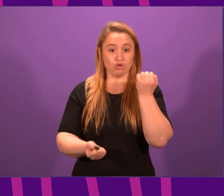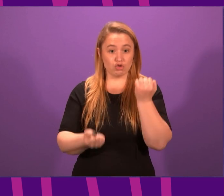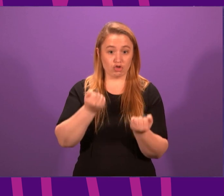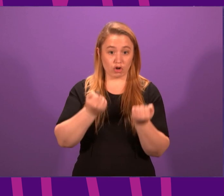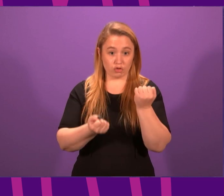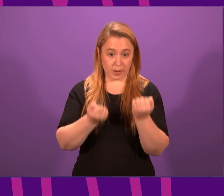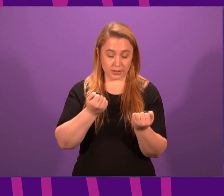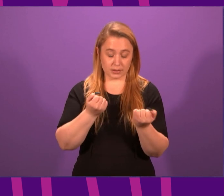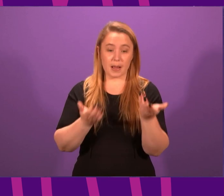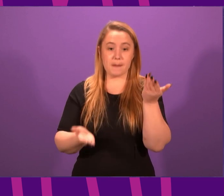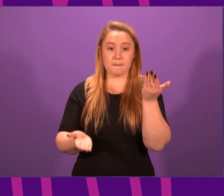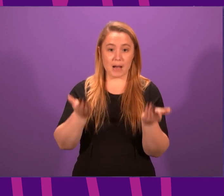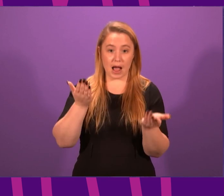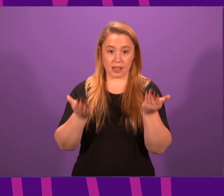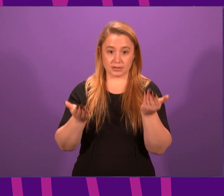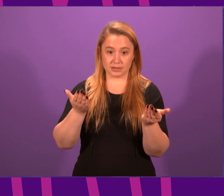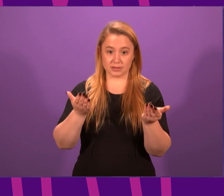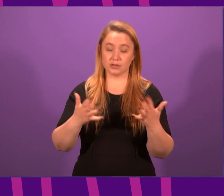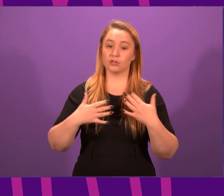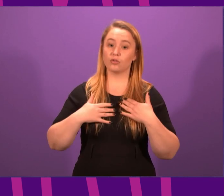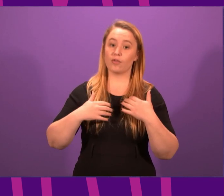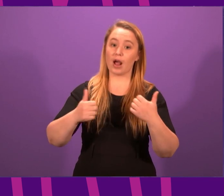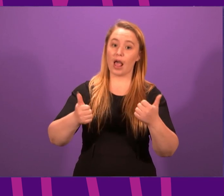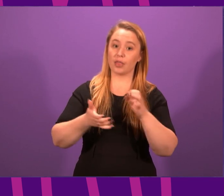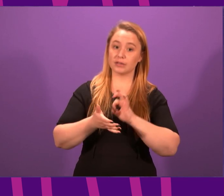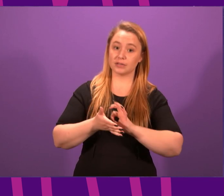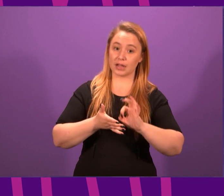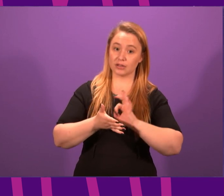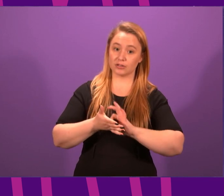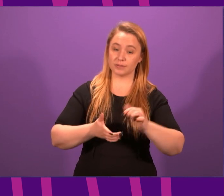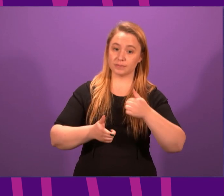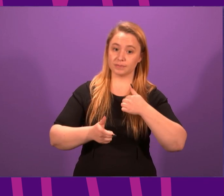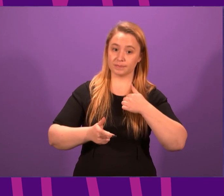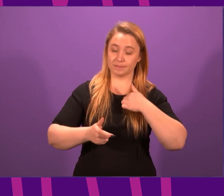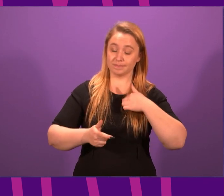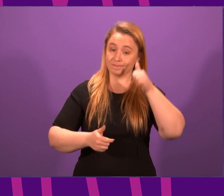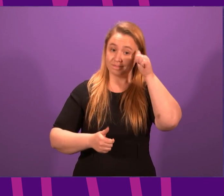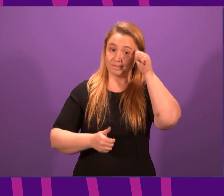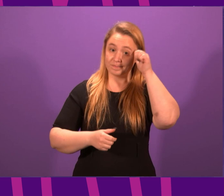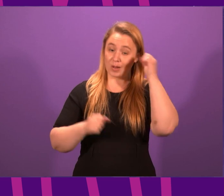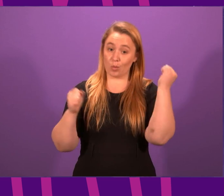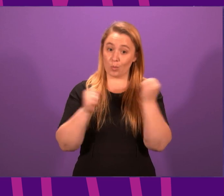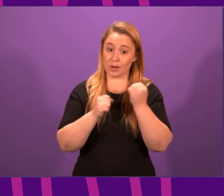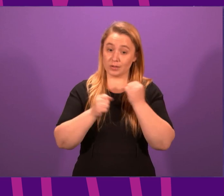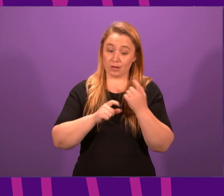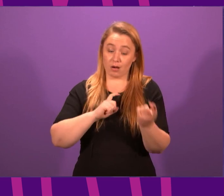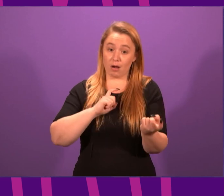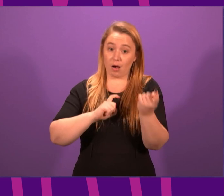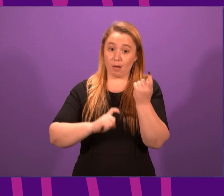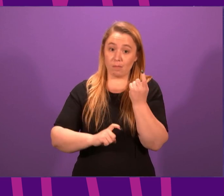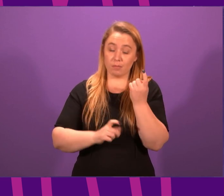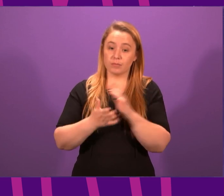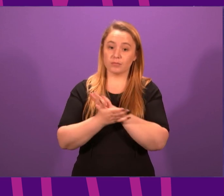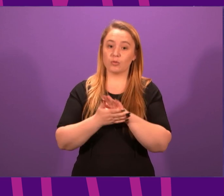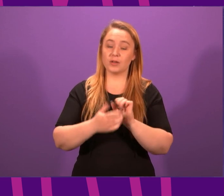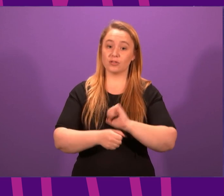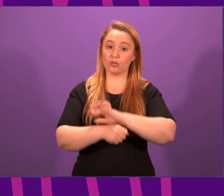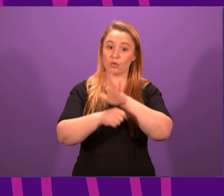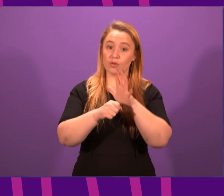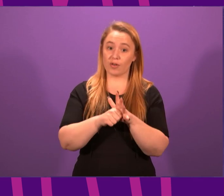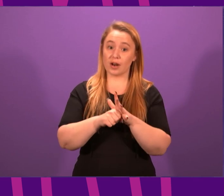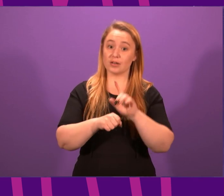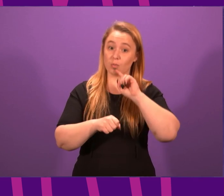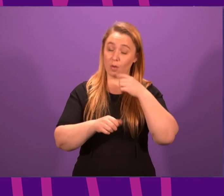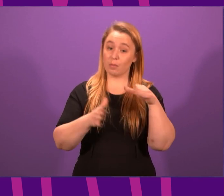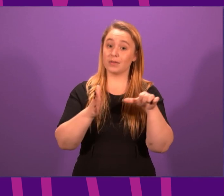and balance. As the Health Secretary, I'm acutely aware that as winter begins, the challenge of COVID-19 will sorely